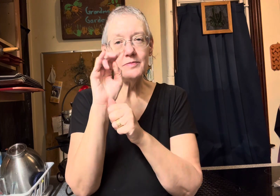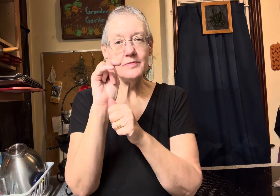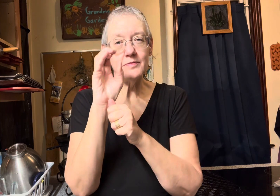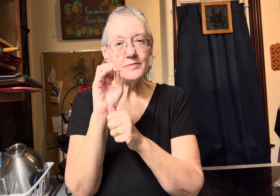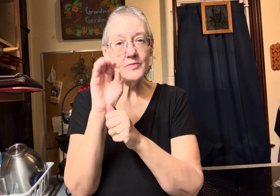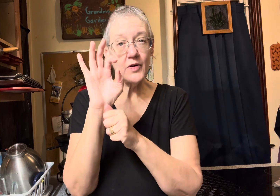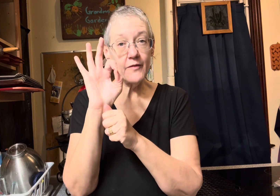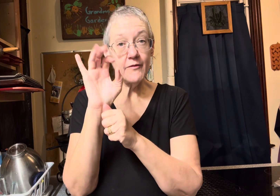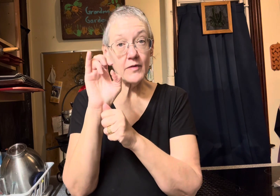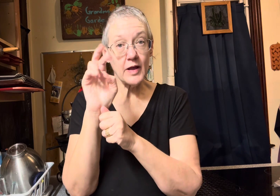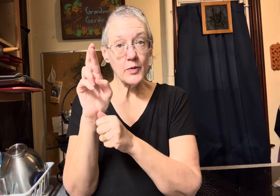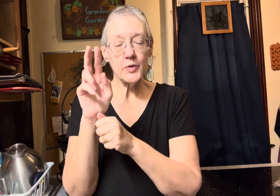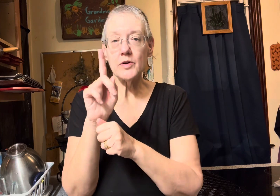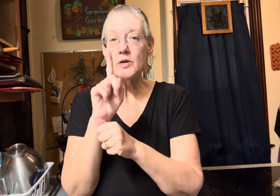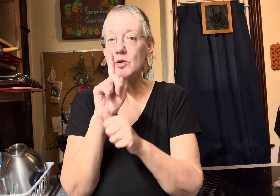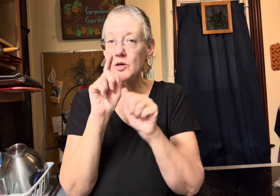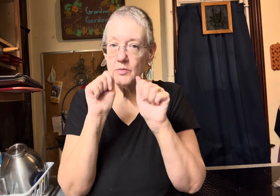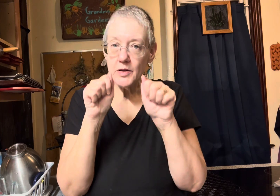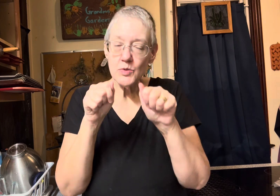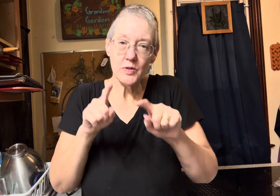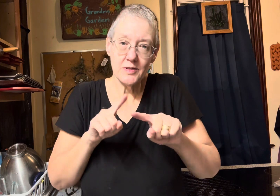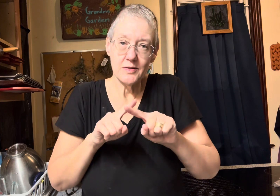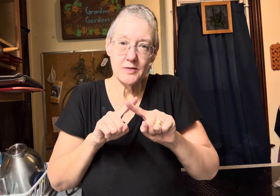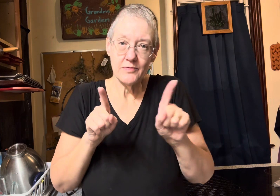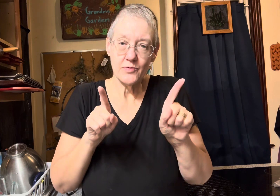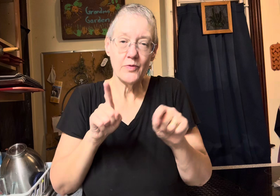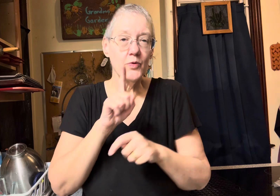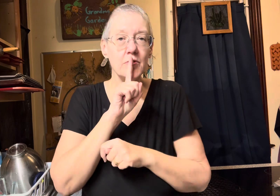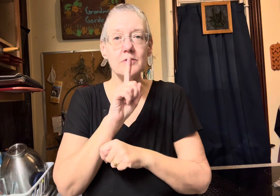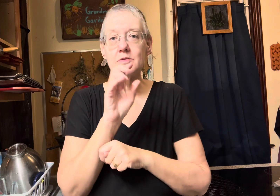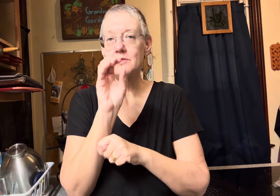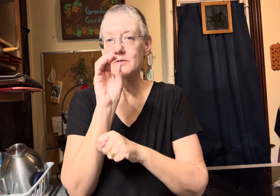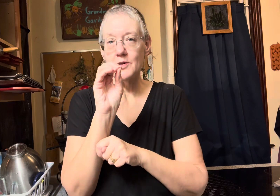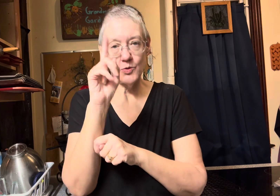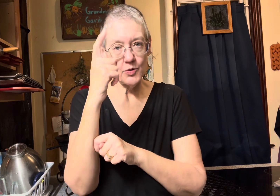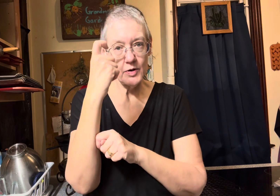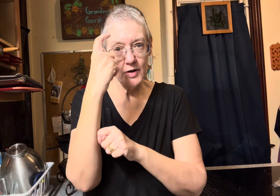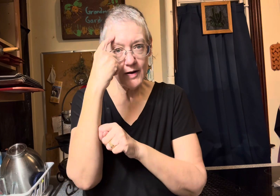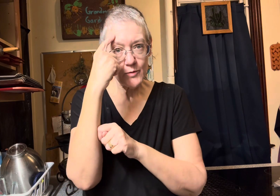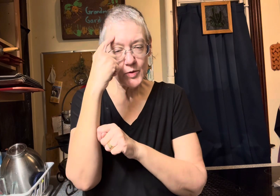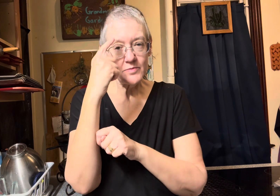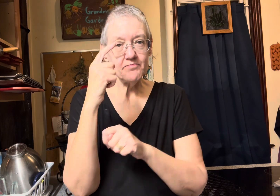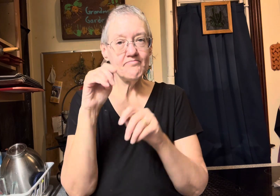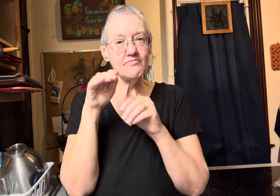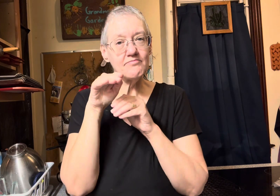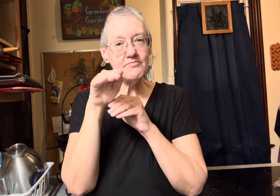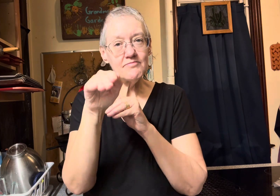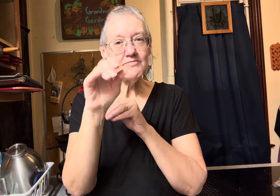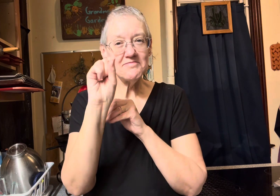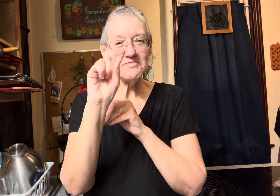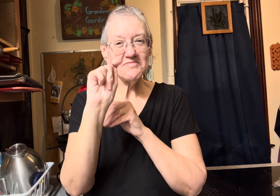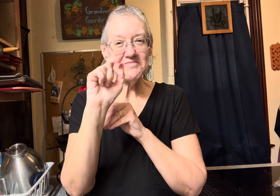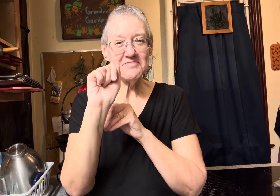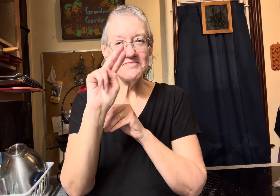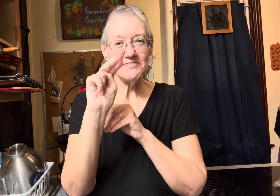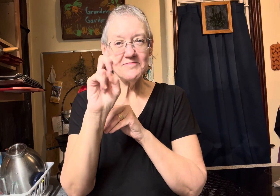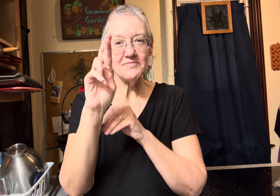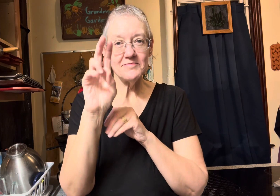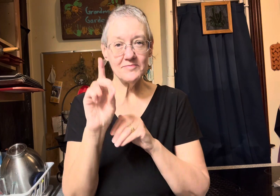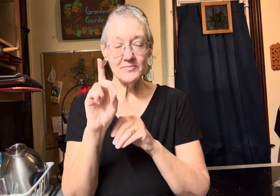each keto flour brand could be different. The government doesn't have